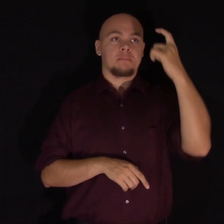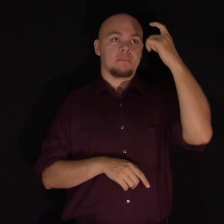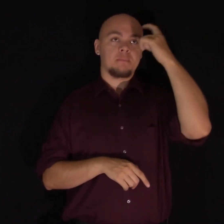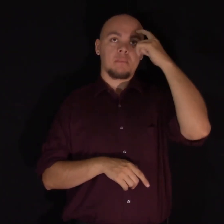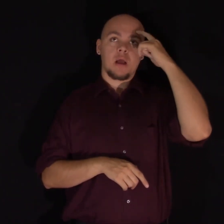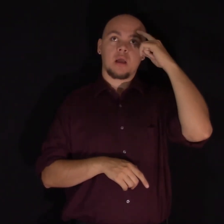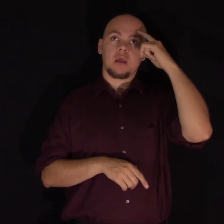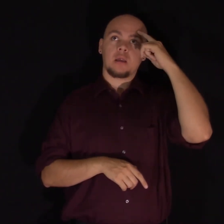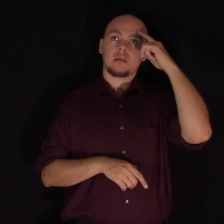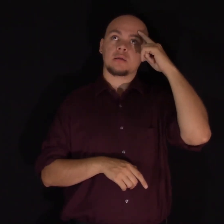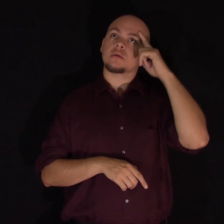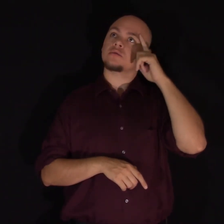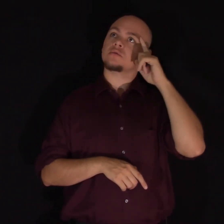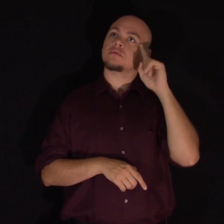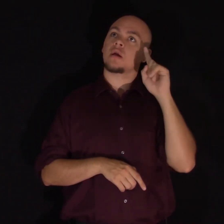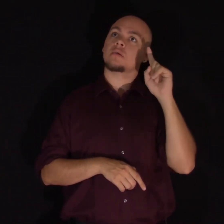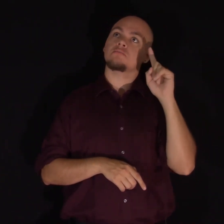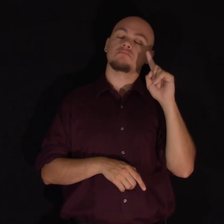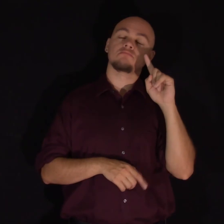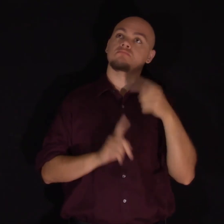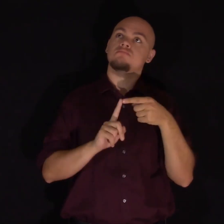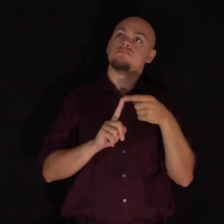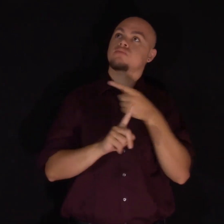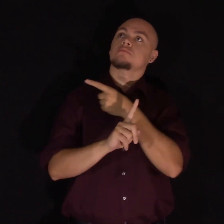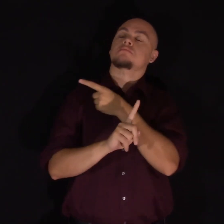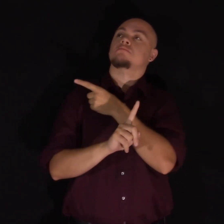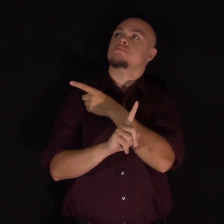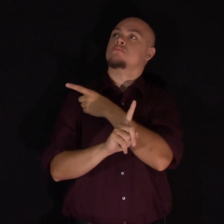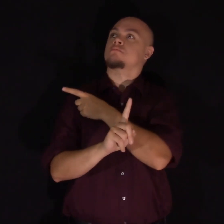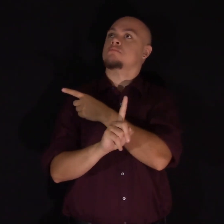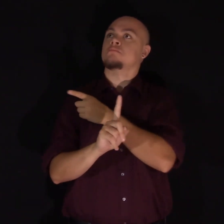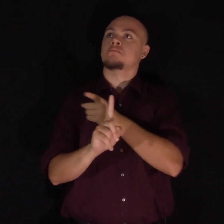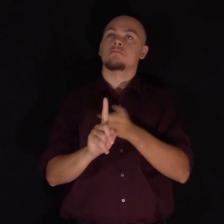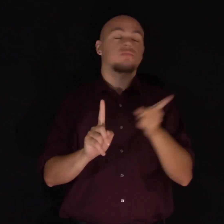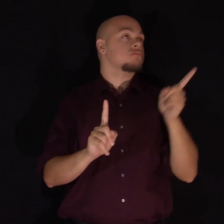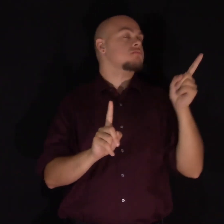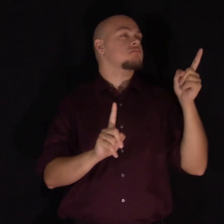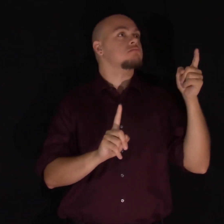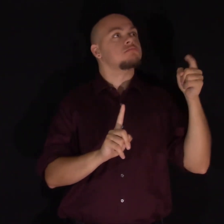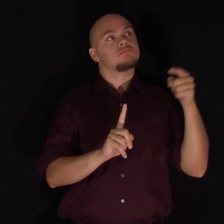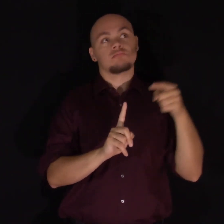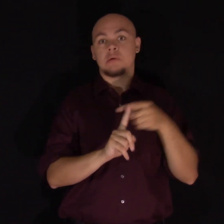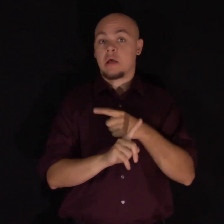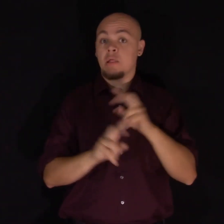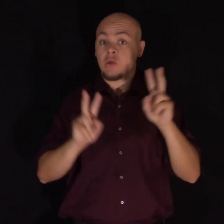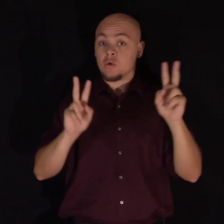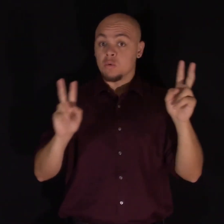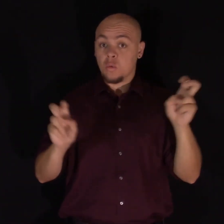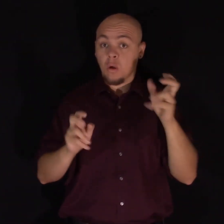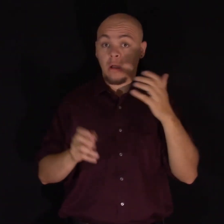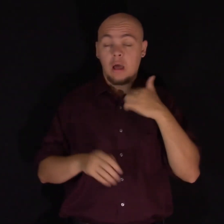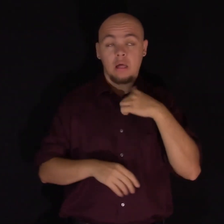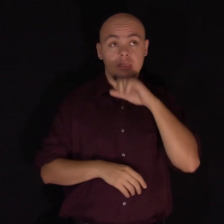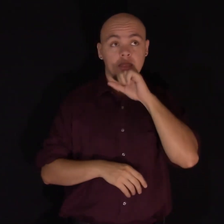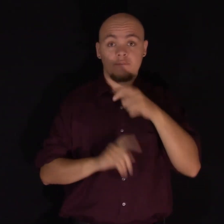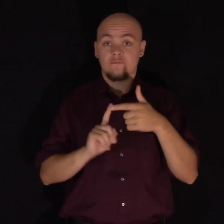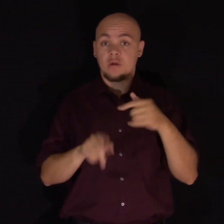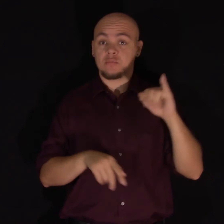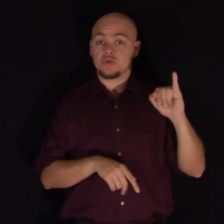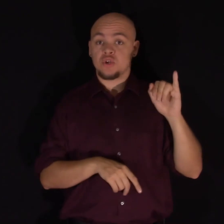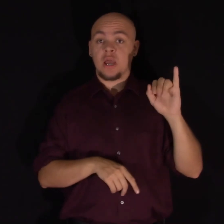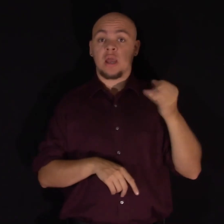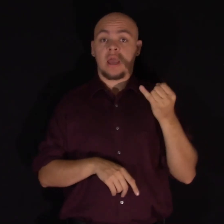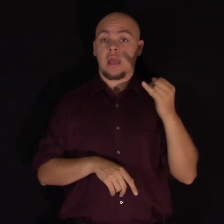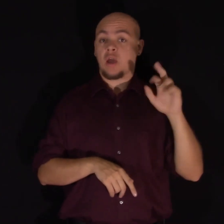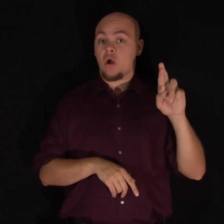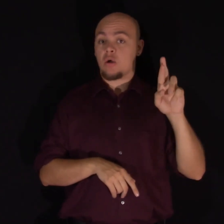wander more often. There's a great quote that I love that you might be familiar with from J.R.R. Tolkien, where